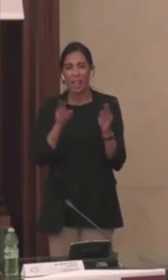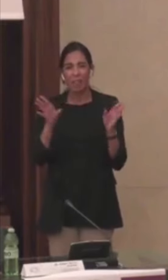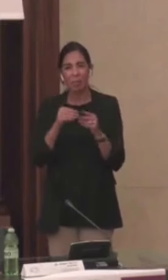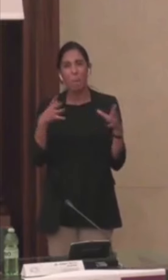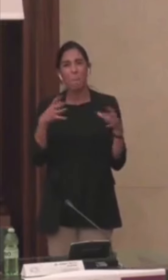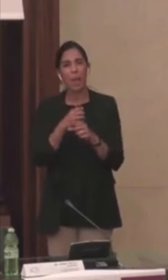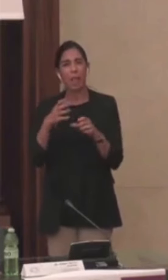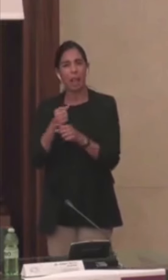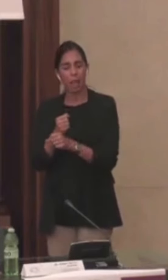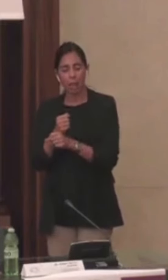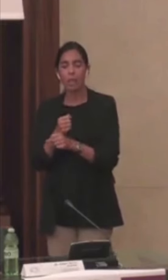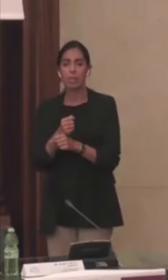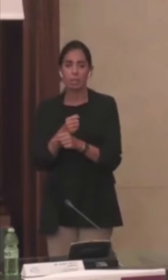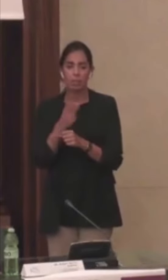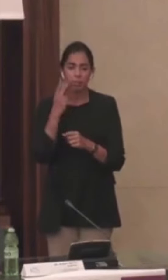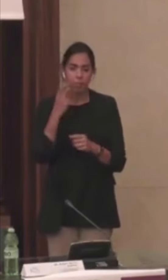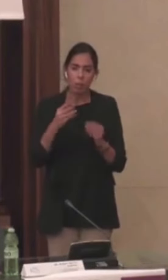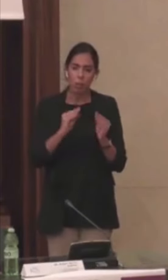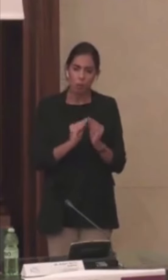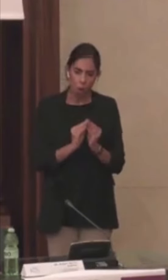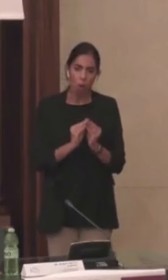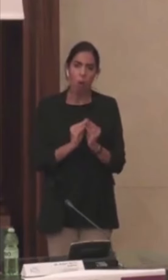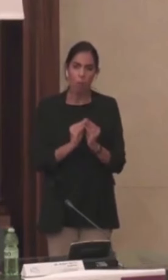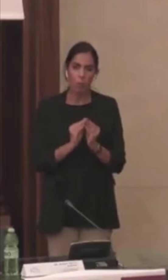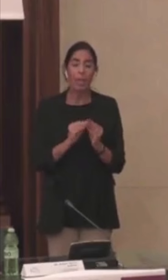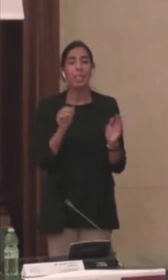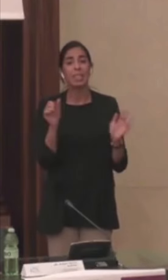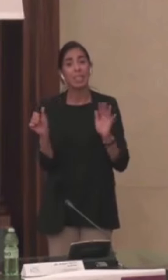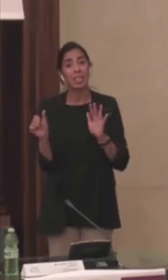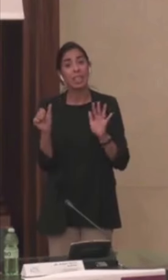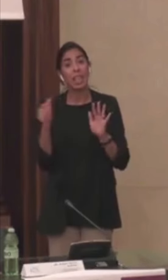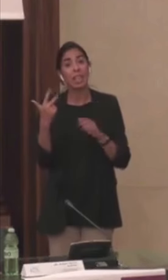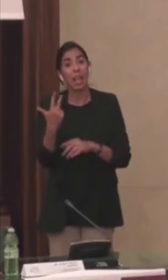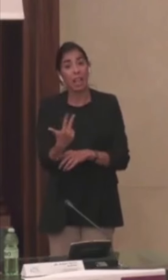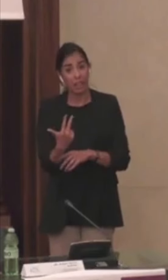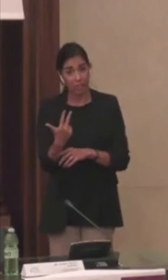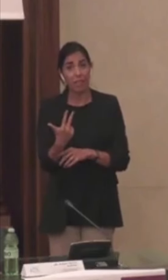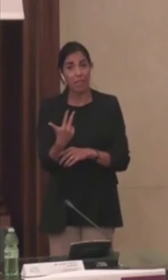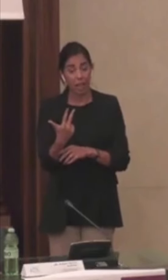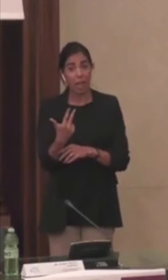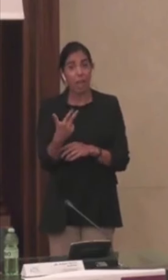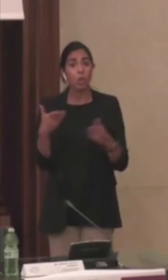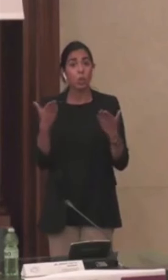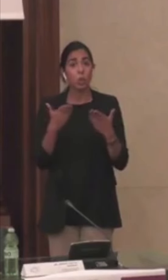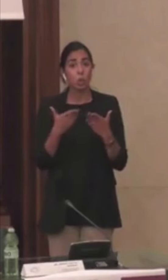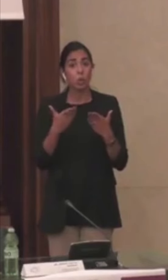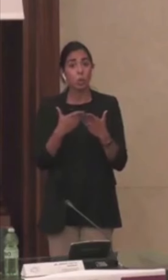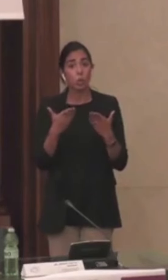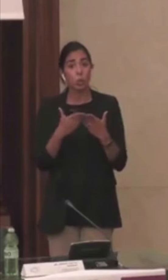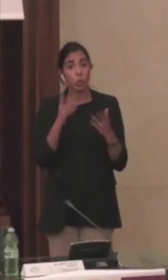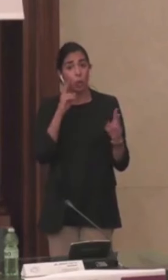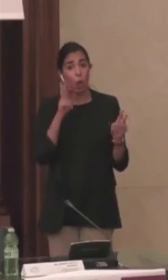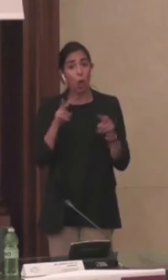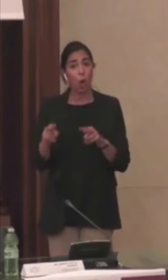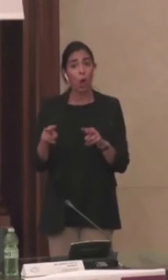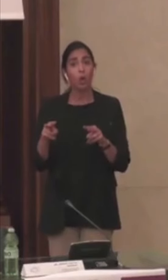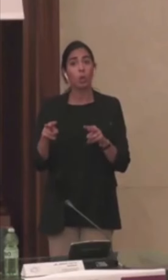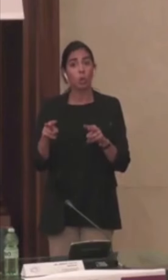RCTs published on the FLCCC Alliance